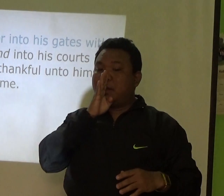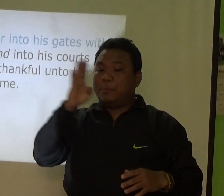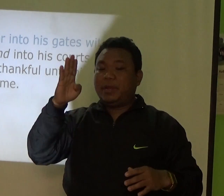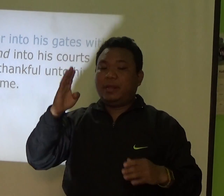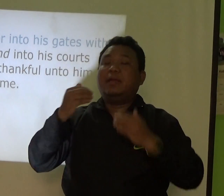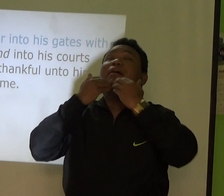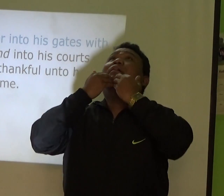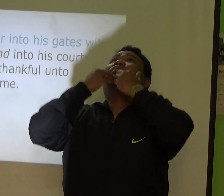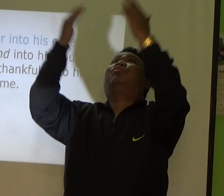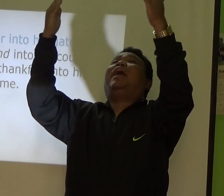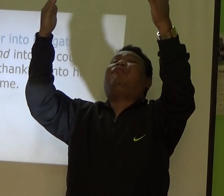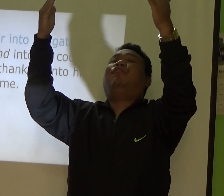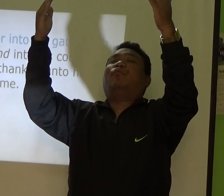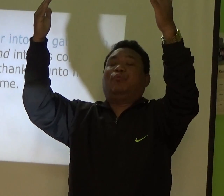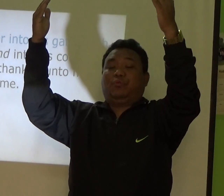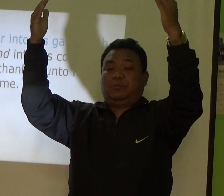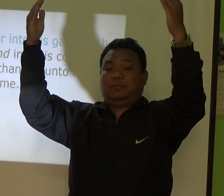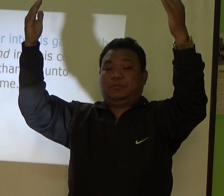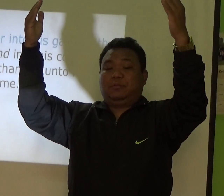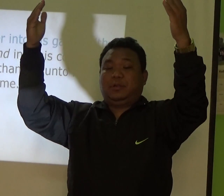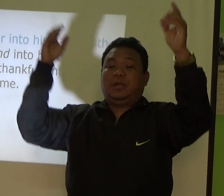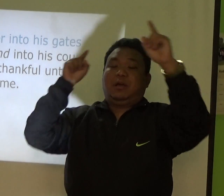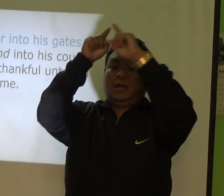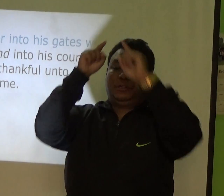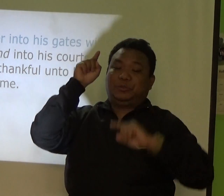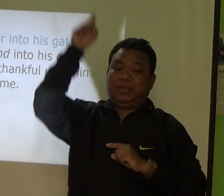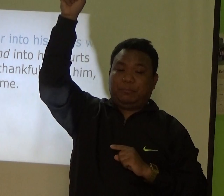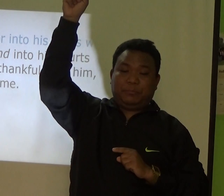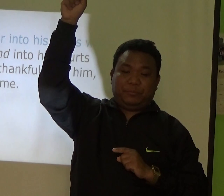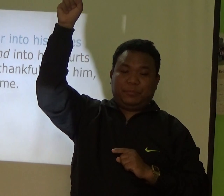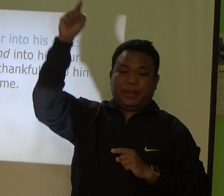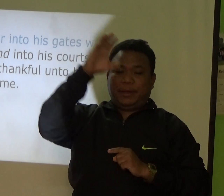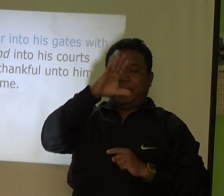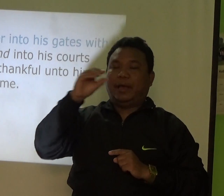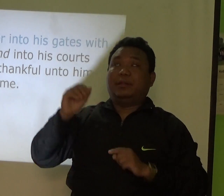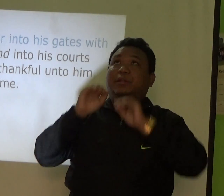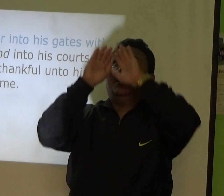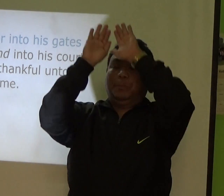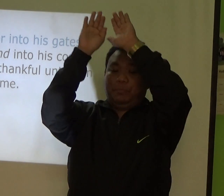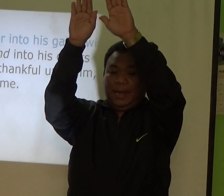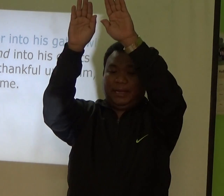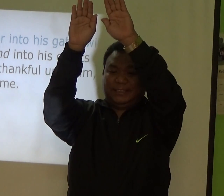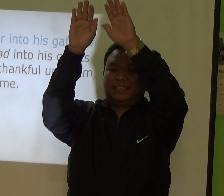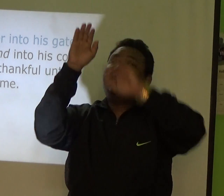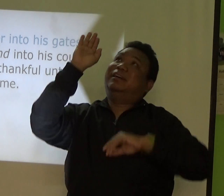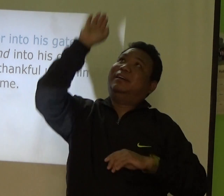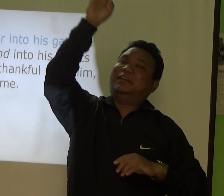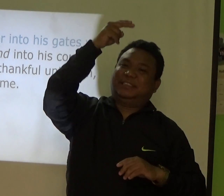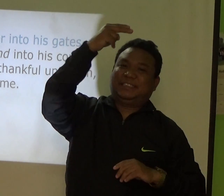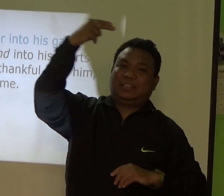Be thankful unto him and bless his